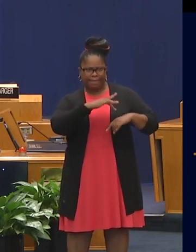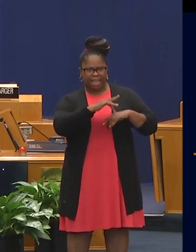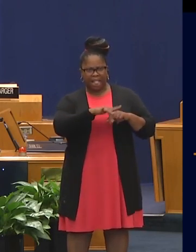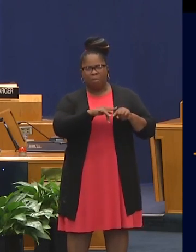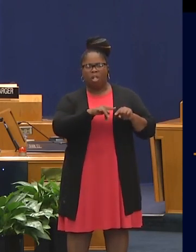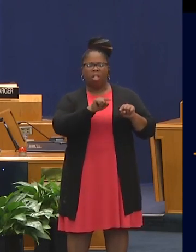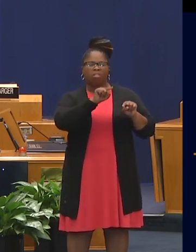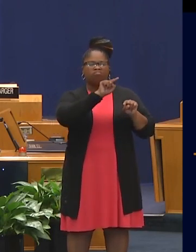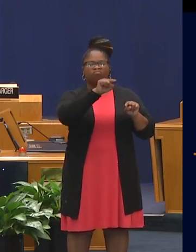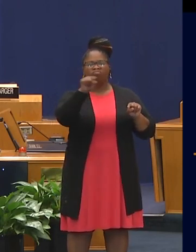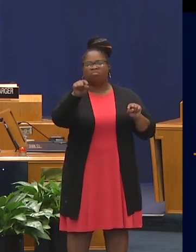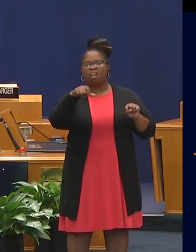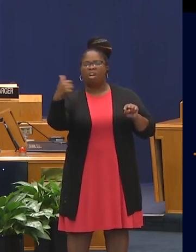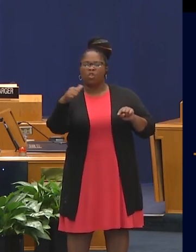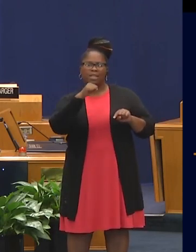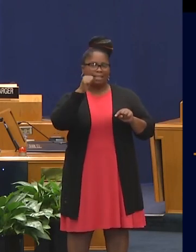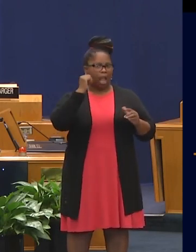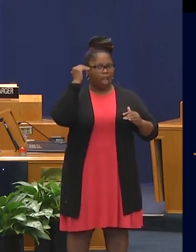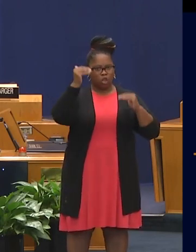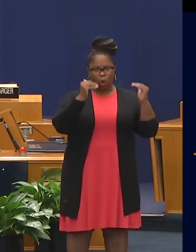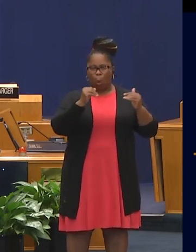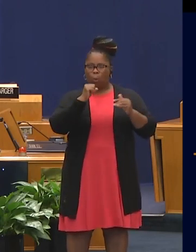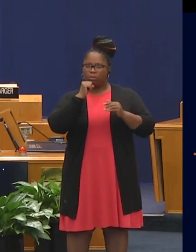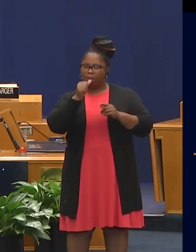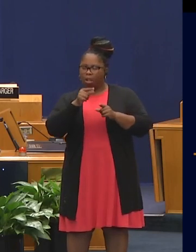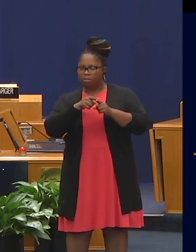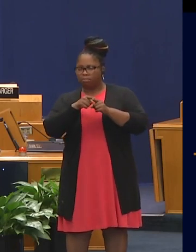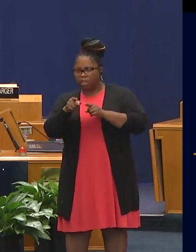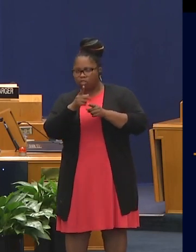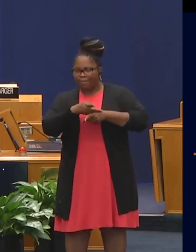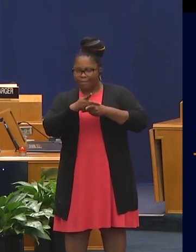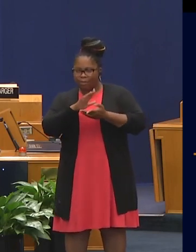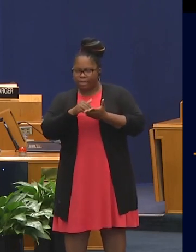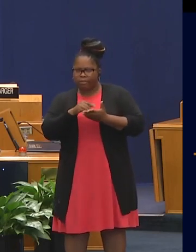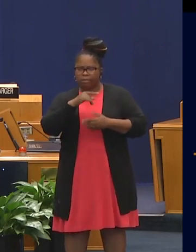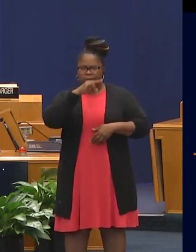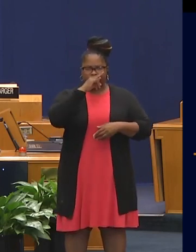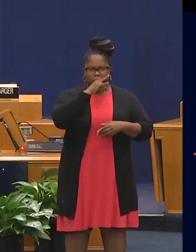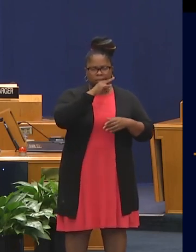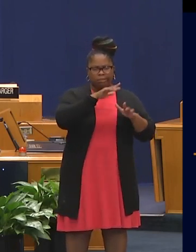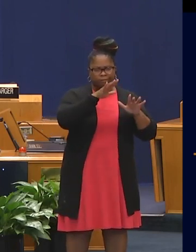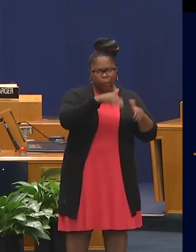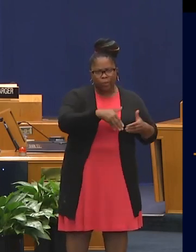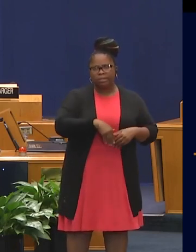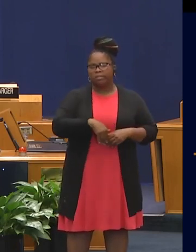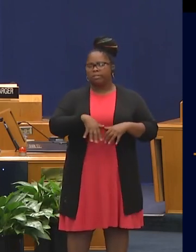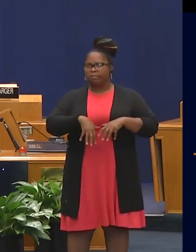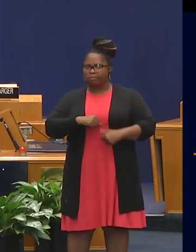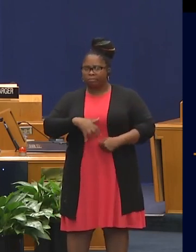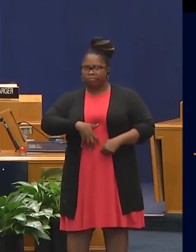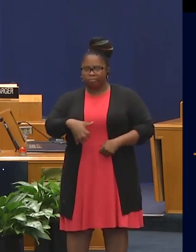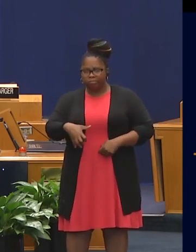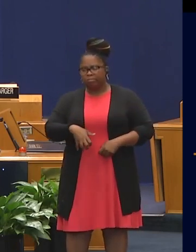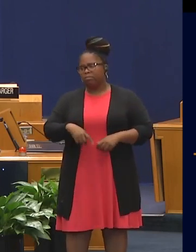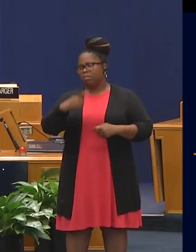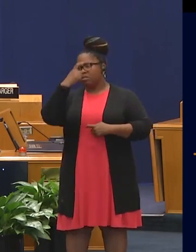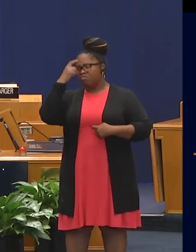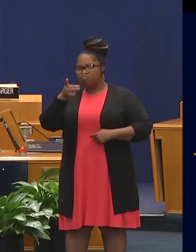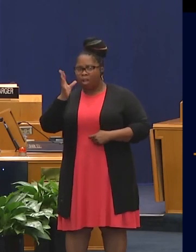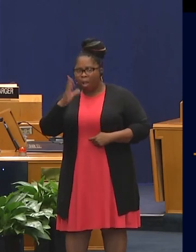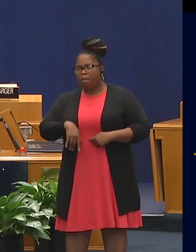other non-adult or specialized care settings. This includes pediatric units, labor and delivery units, trauma units, burn